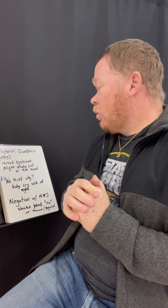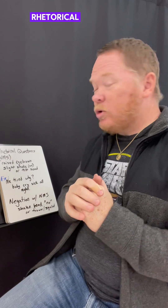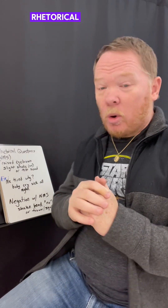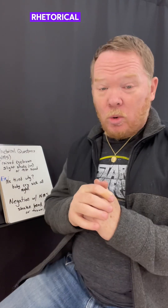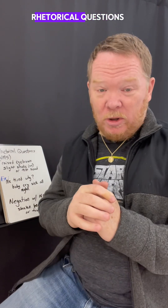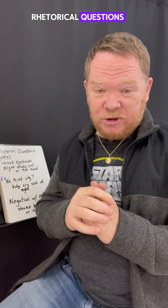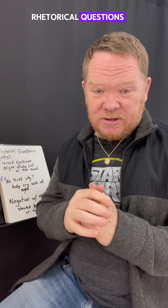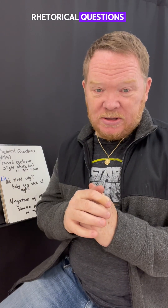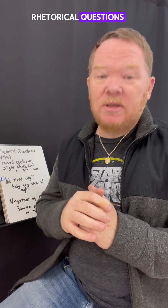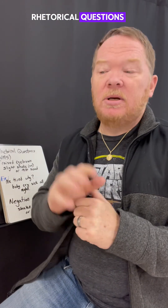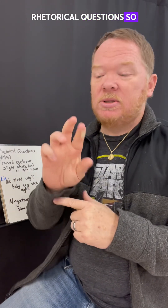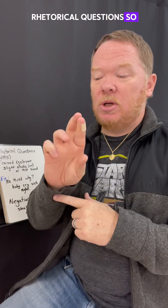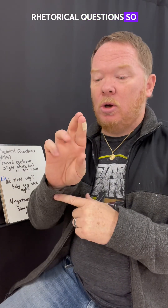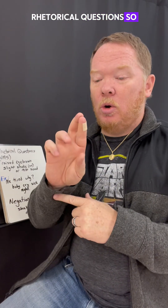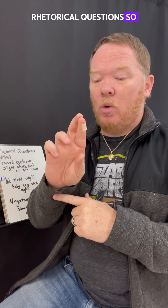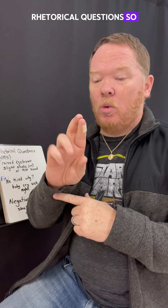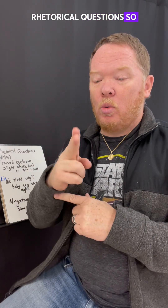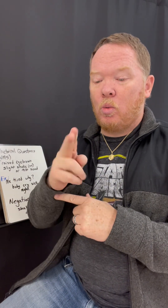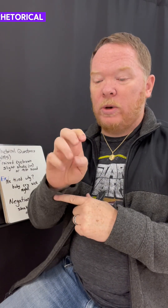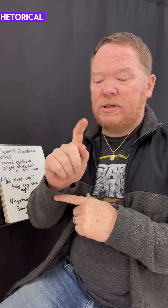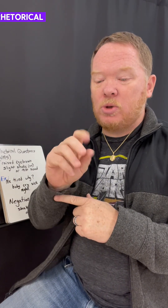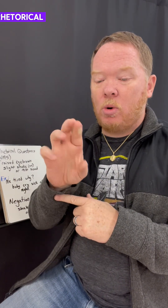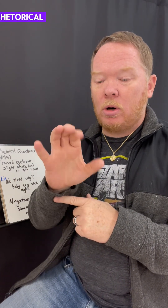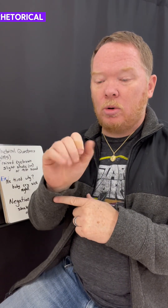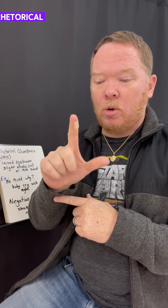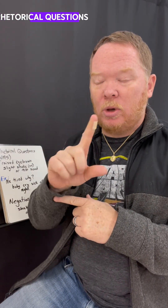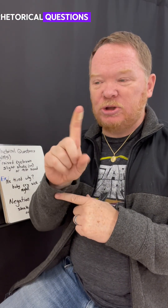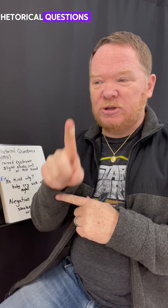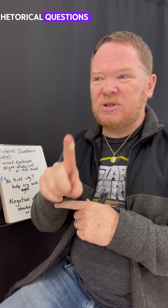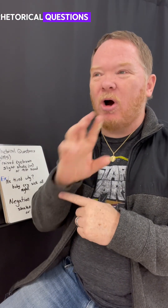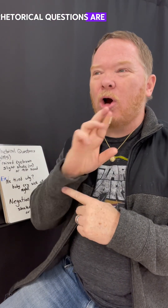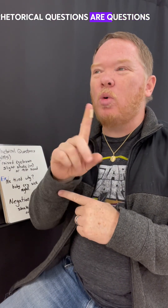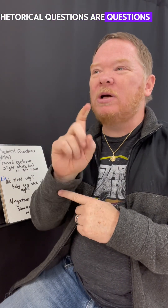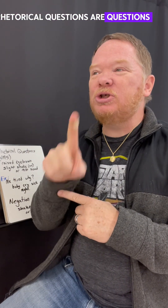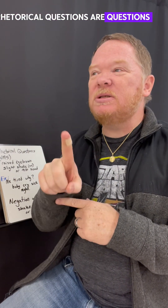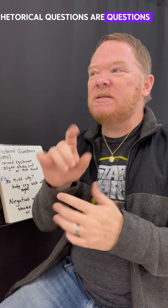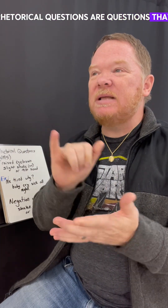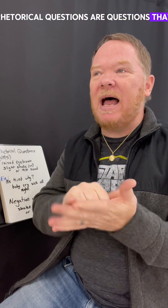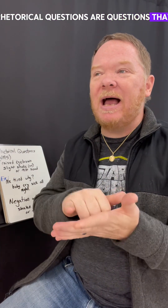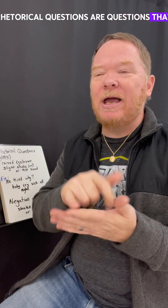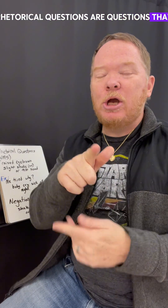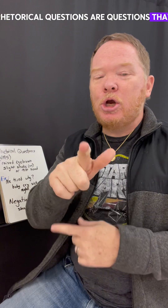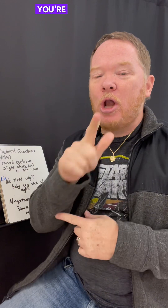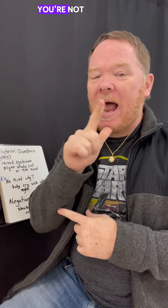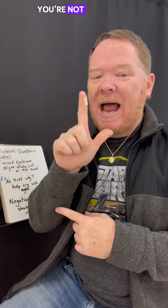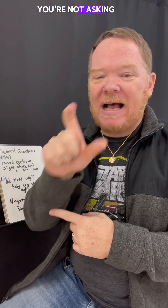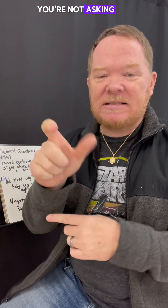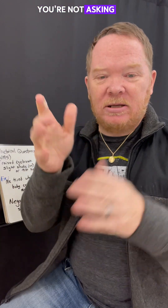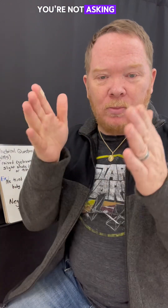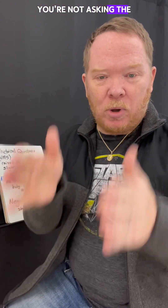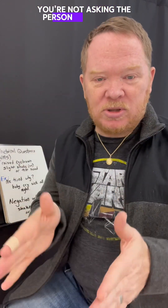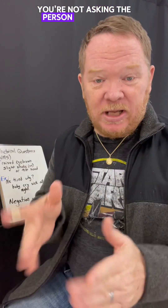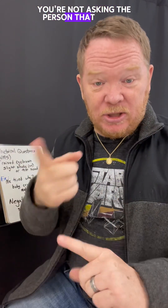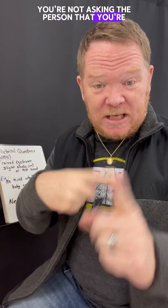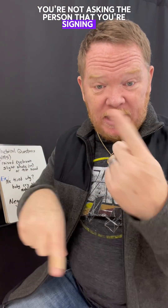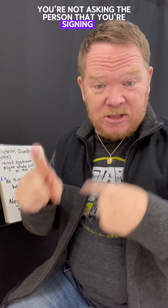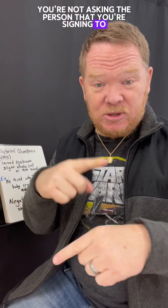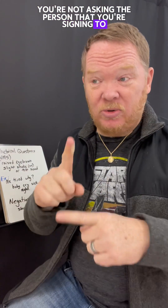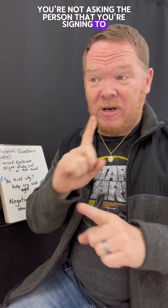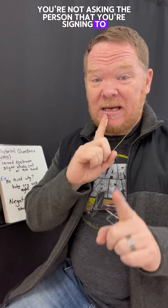Rhetorical questions. So rhetorical questions are questions that you're not asking the person that you're signing to